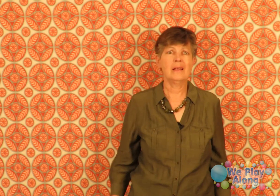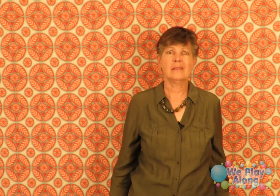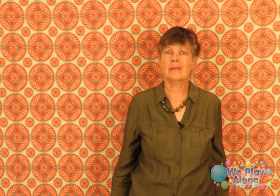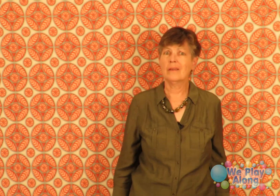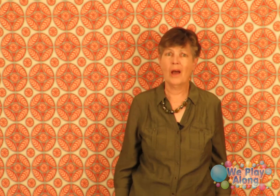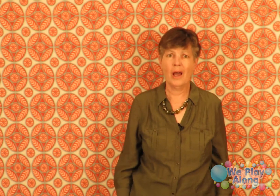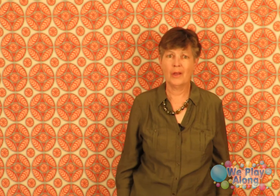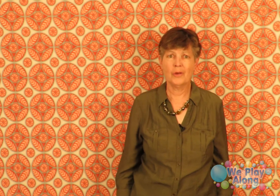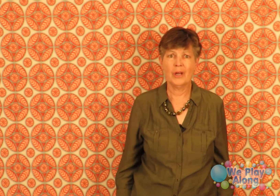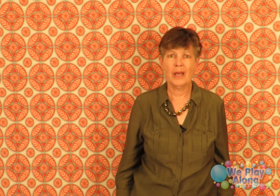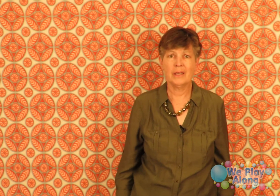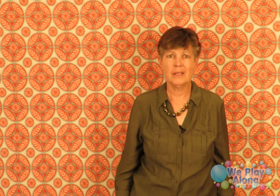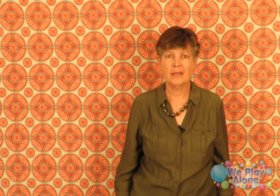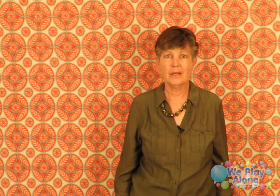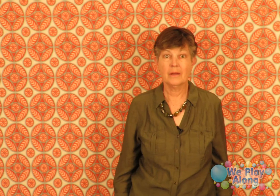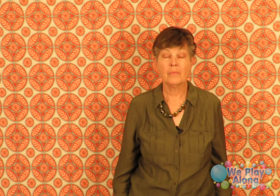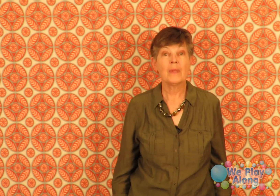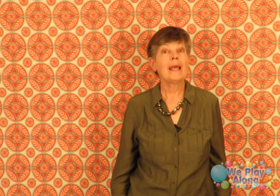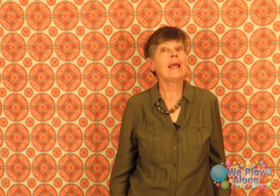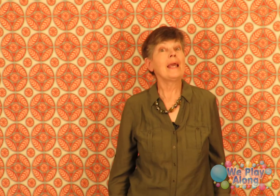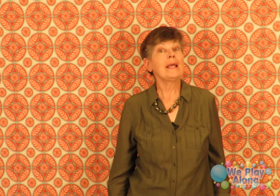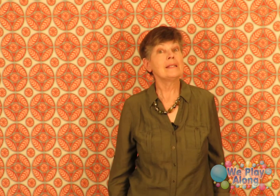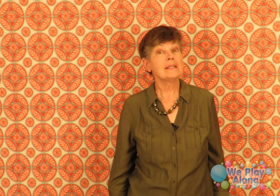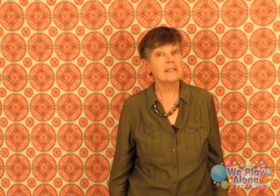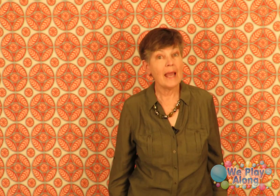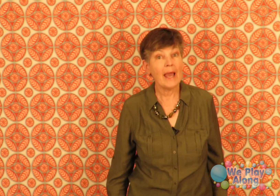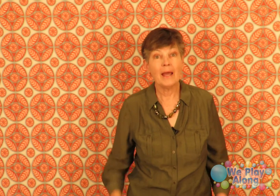is not a good idea. Instead,